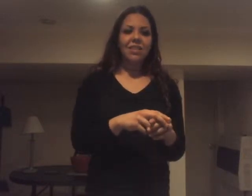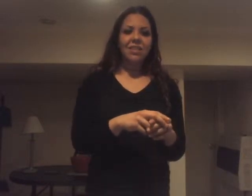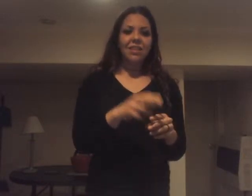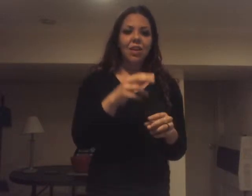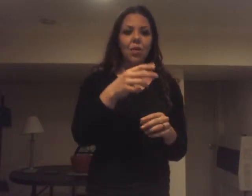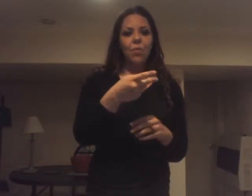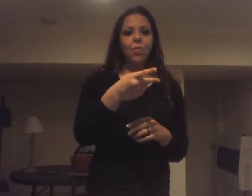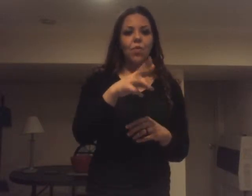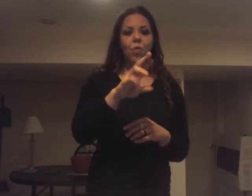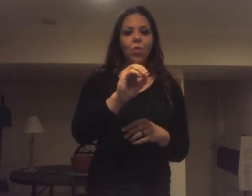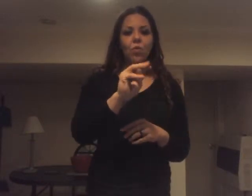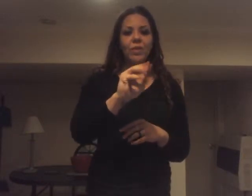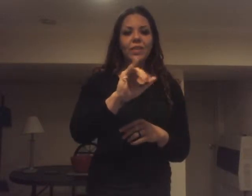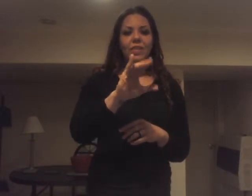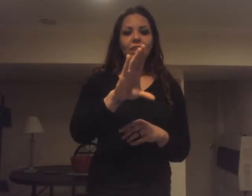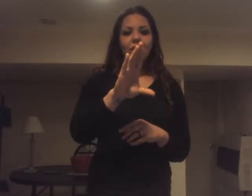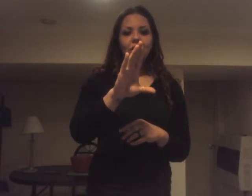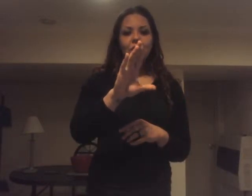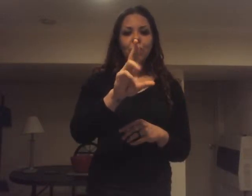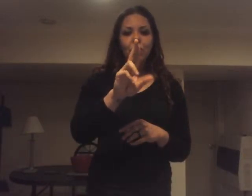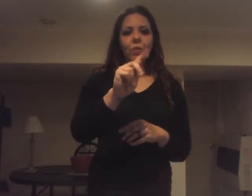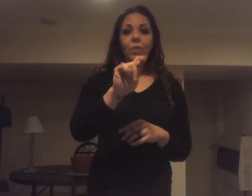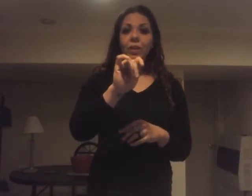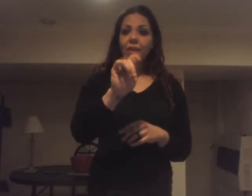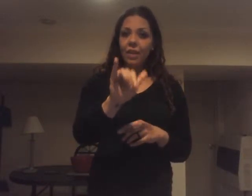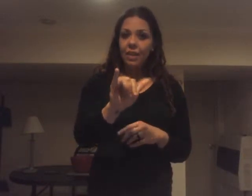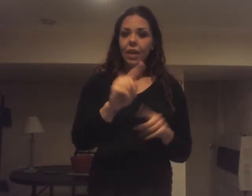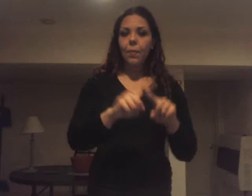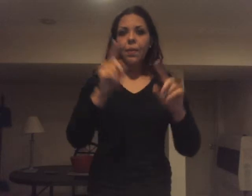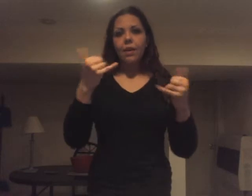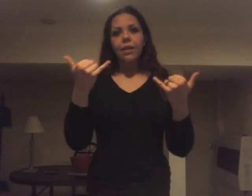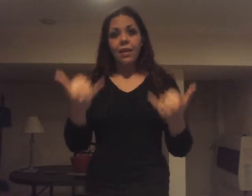to become hypersexuality in the DSM-5.